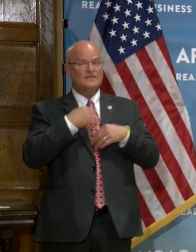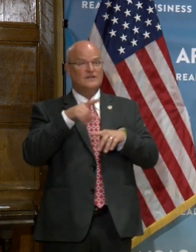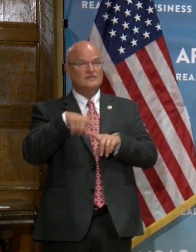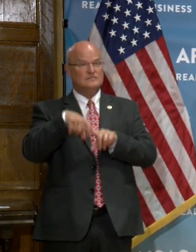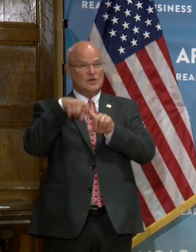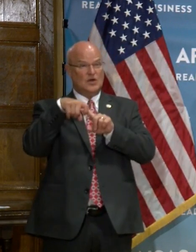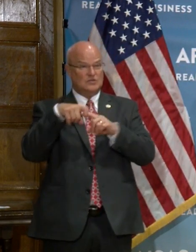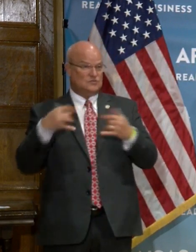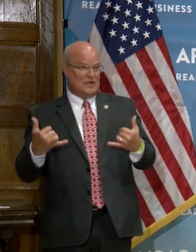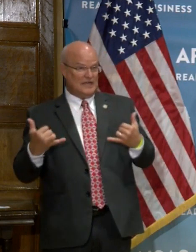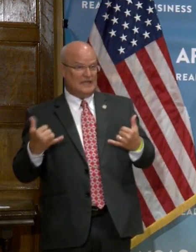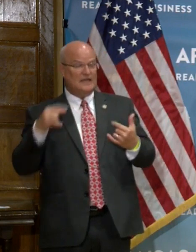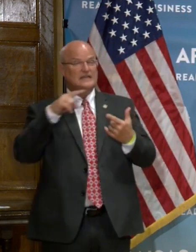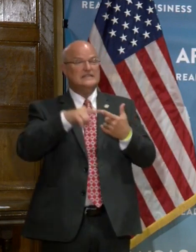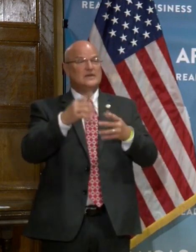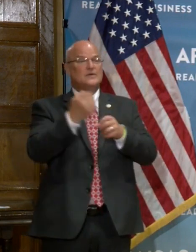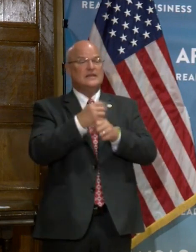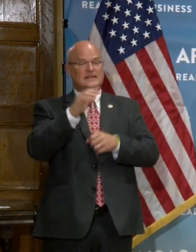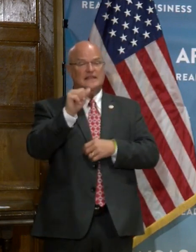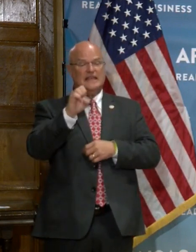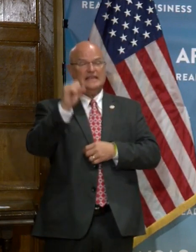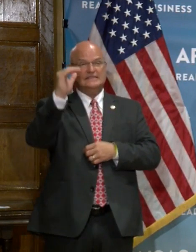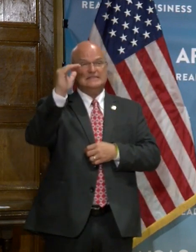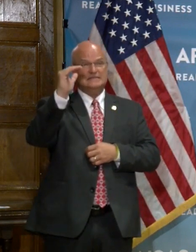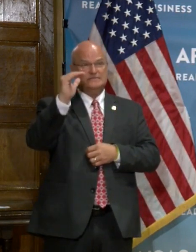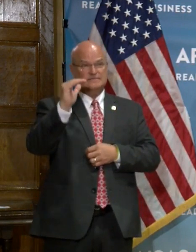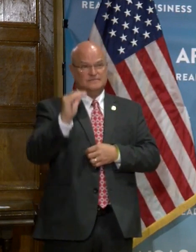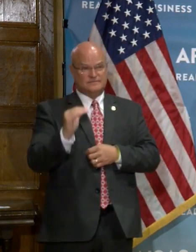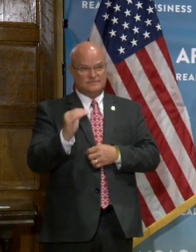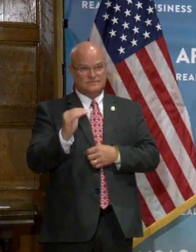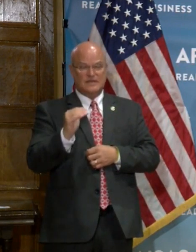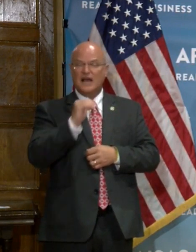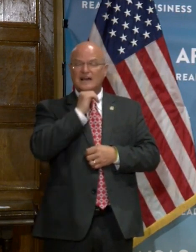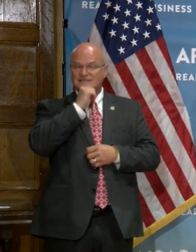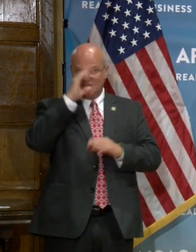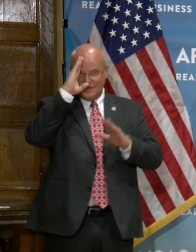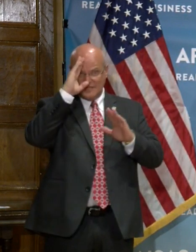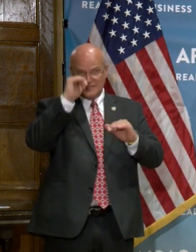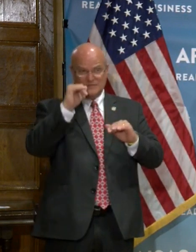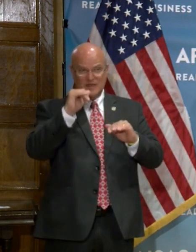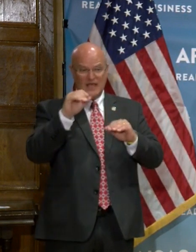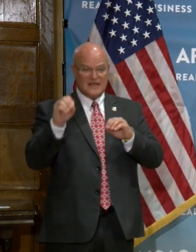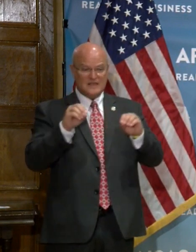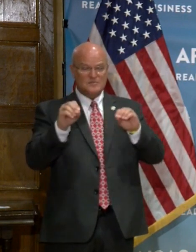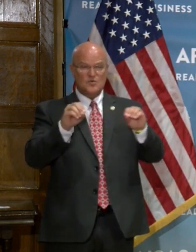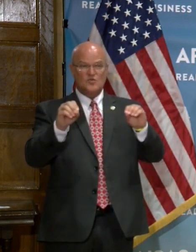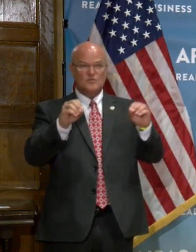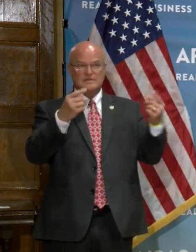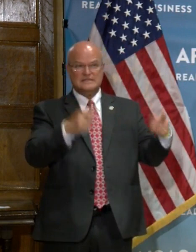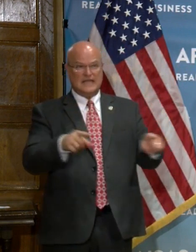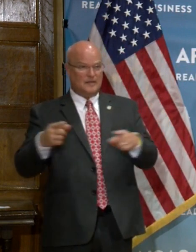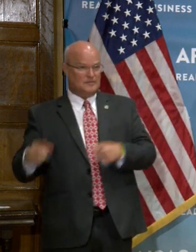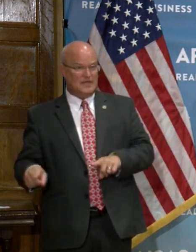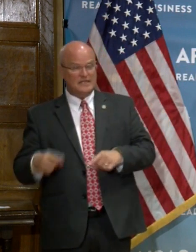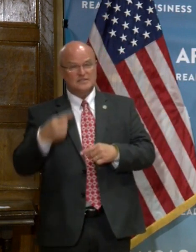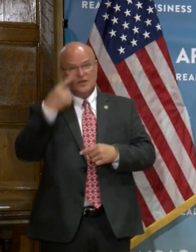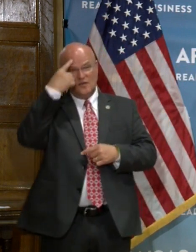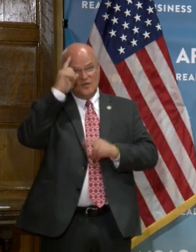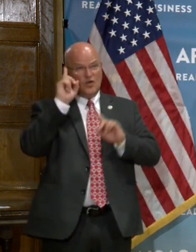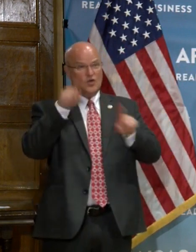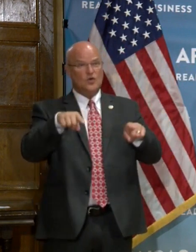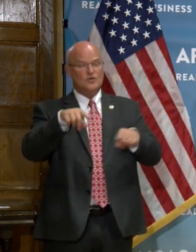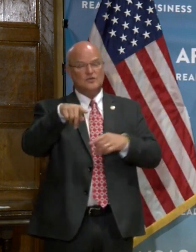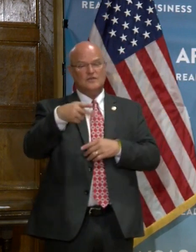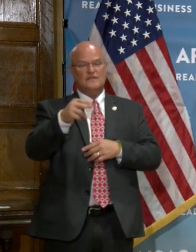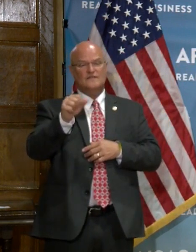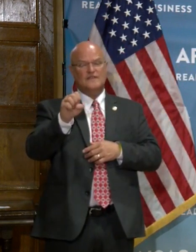now, until we get these cases down, then I don't expect the movement to take place for going to a